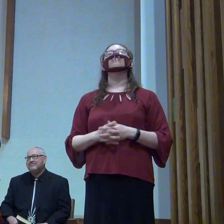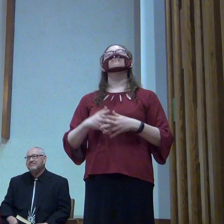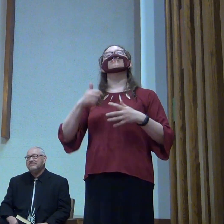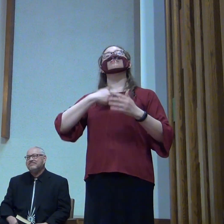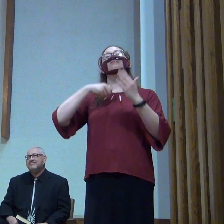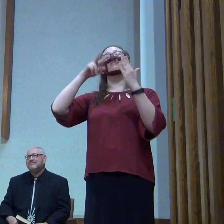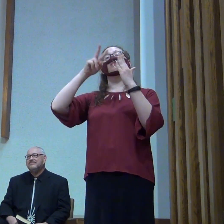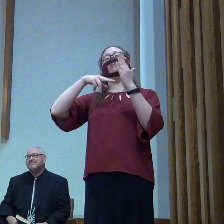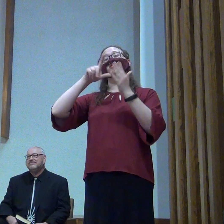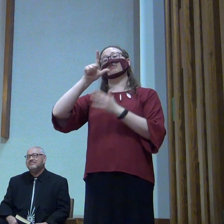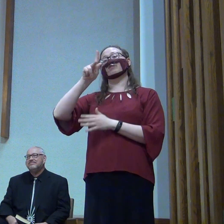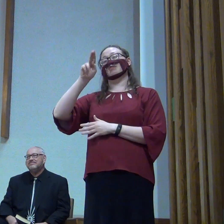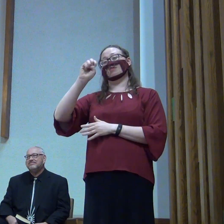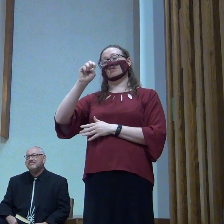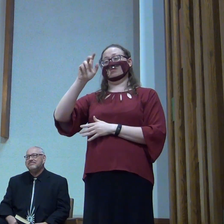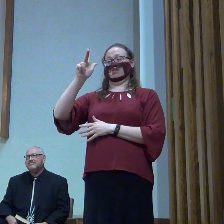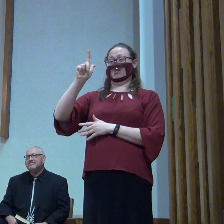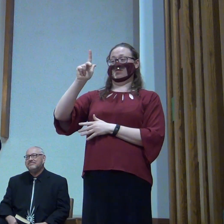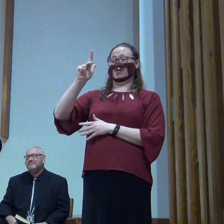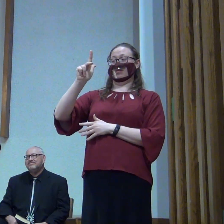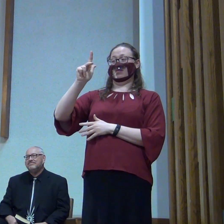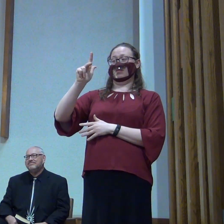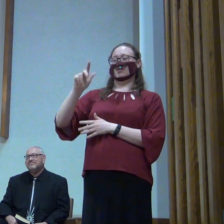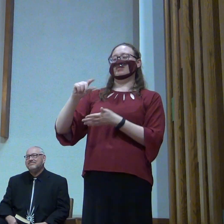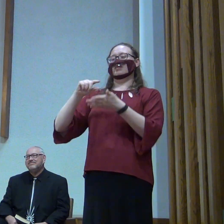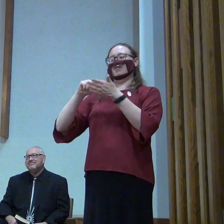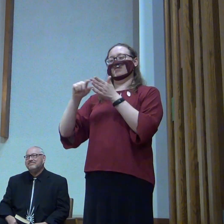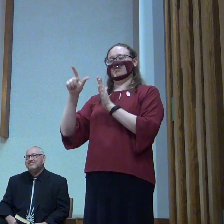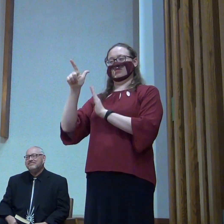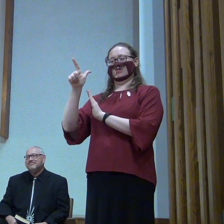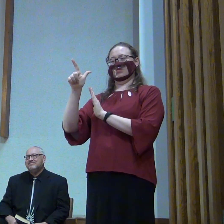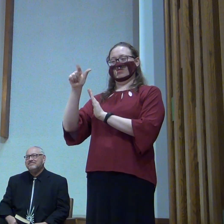reading from Luke 23, 26 through 31.